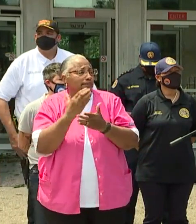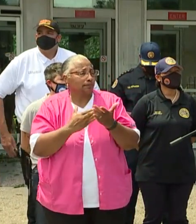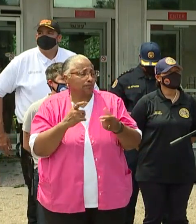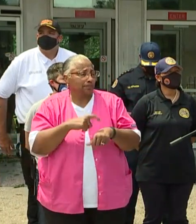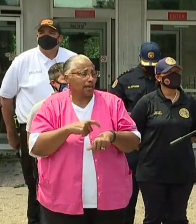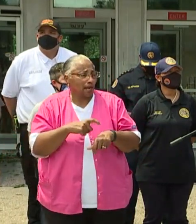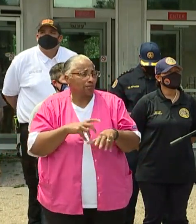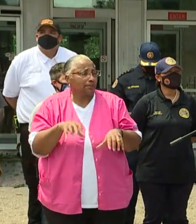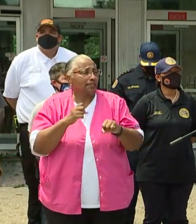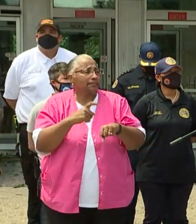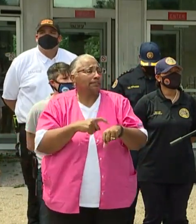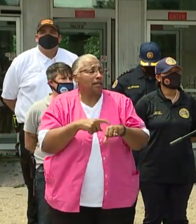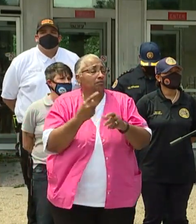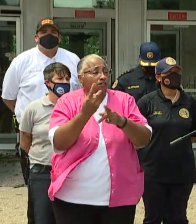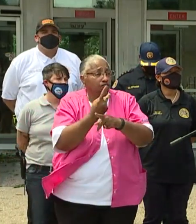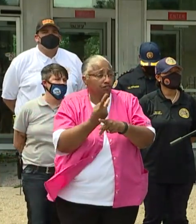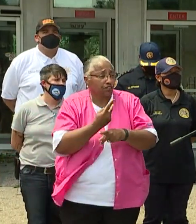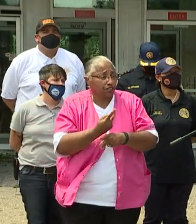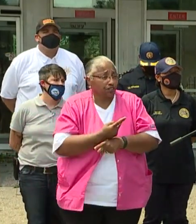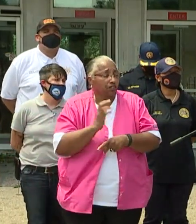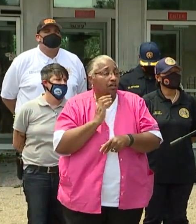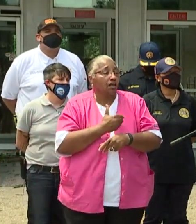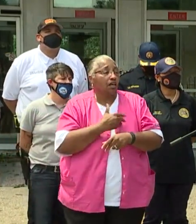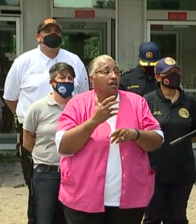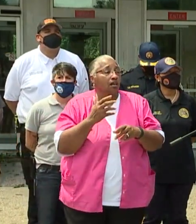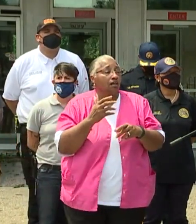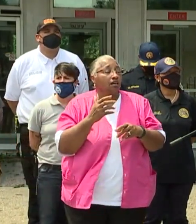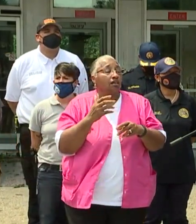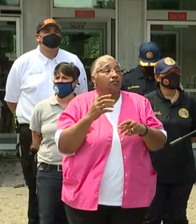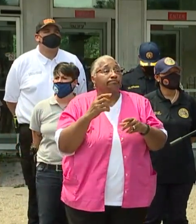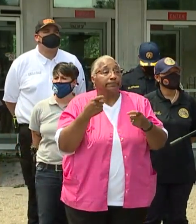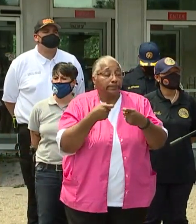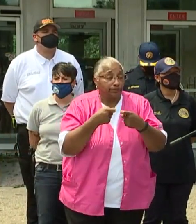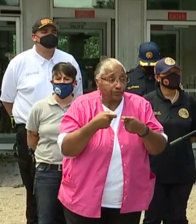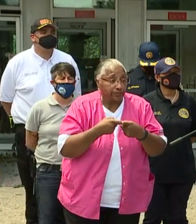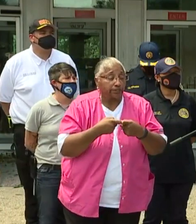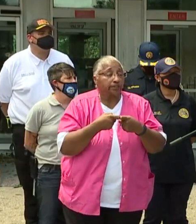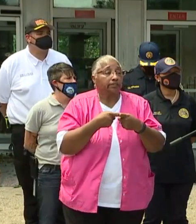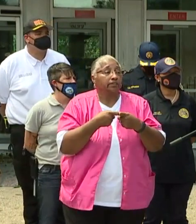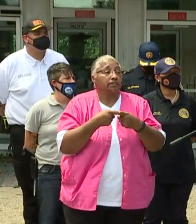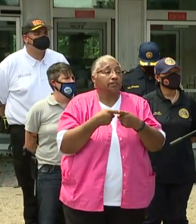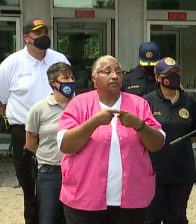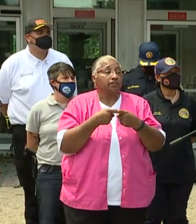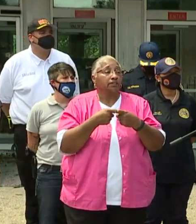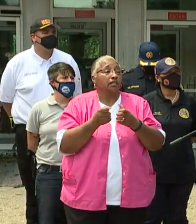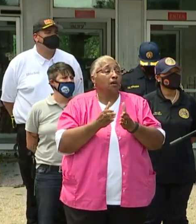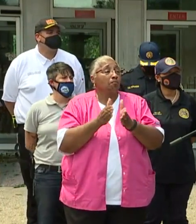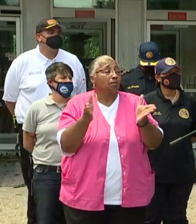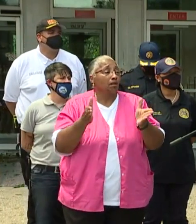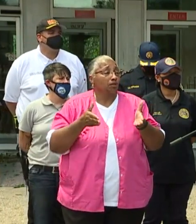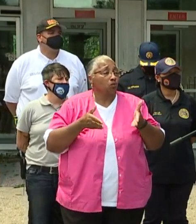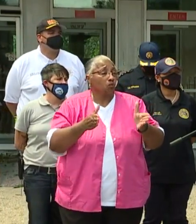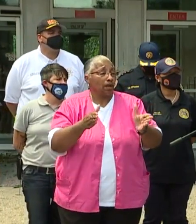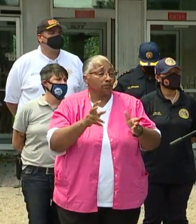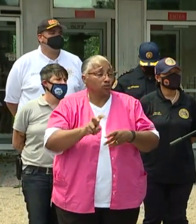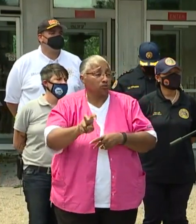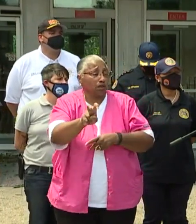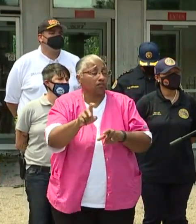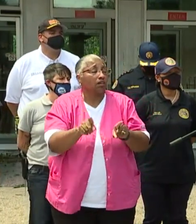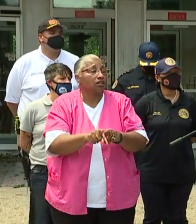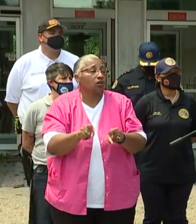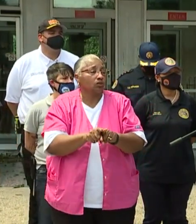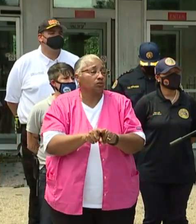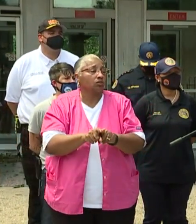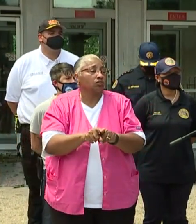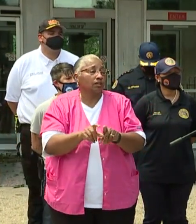take time to assess our overarching infrastructure, including power, including public rights-of-way and debris, but it's going to take time to clear